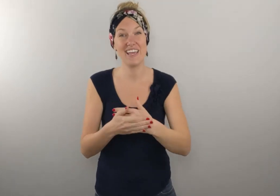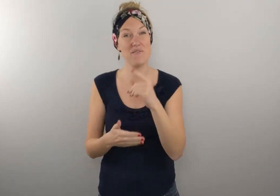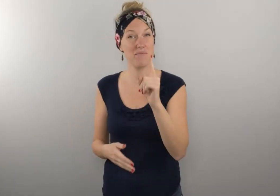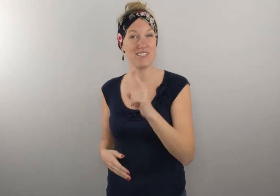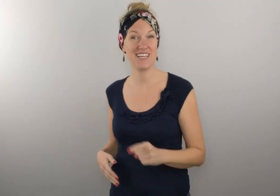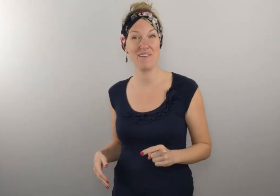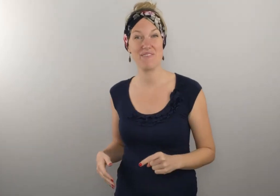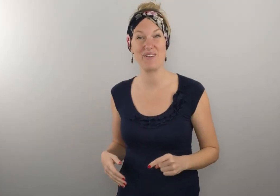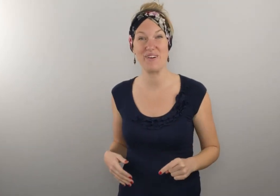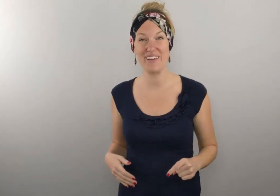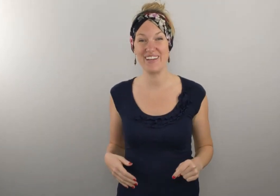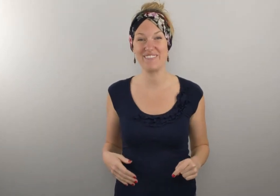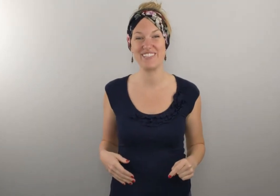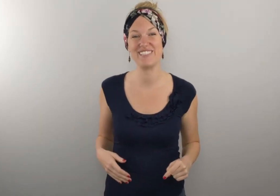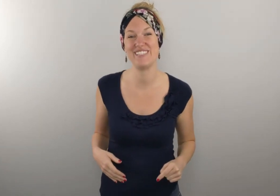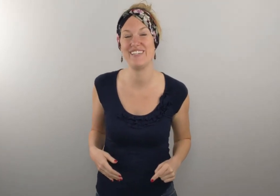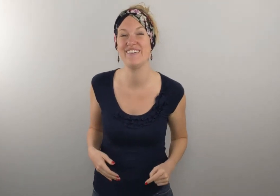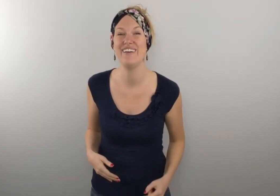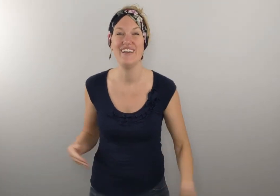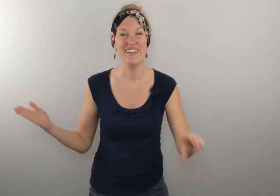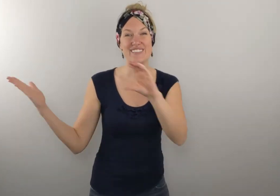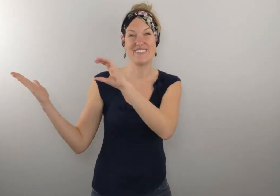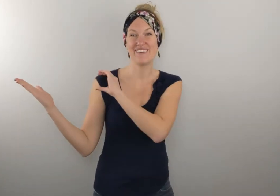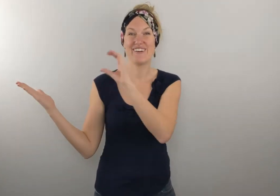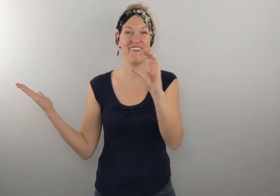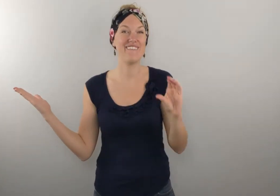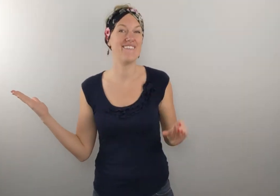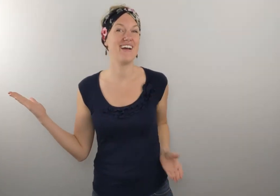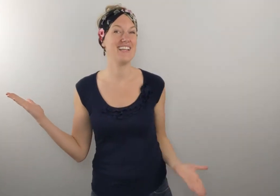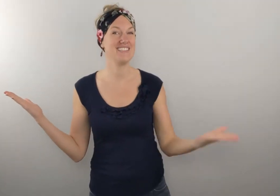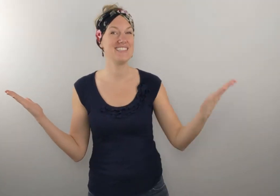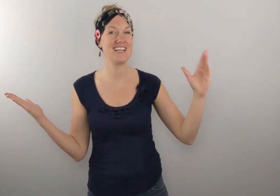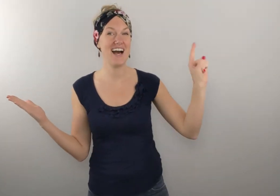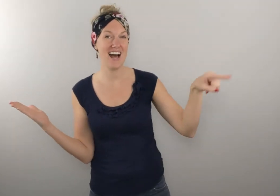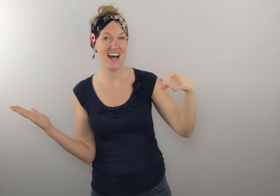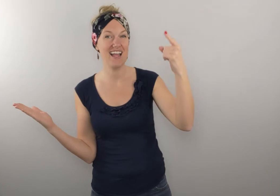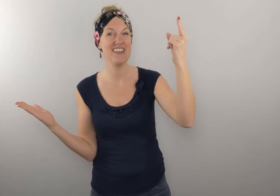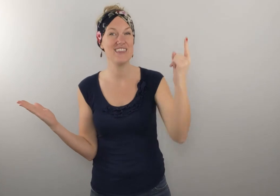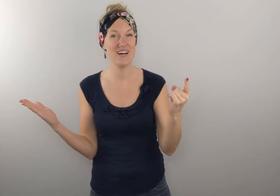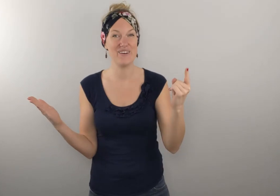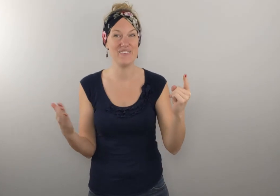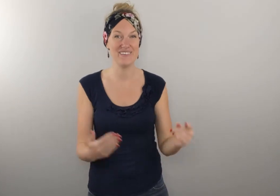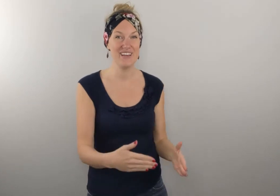one more time before going on to verse 2. So Christ alone,